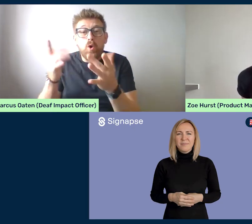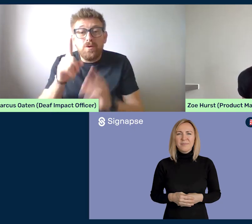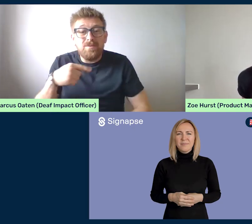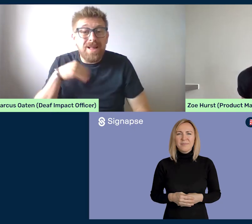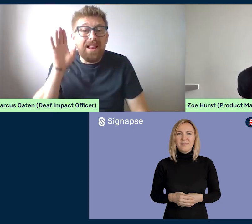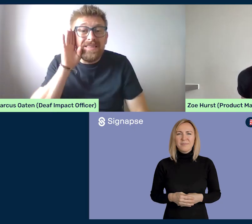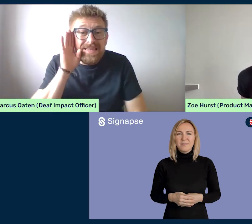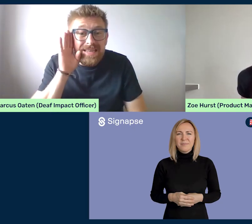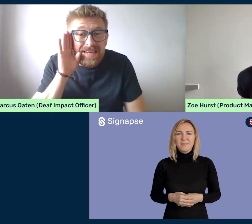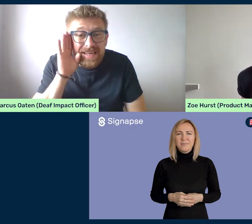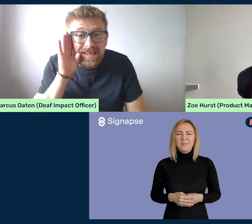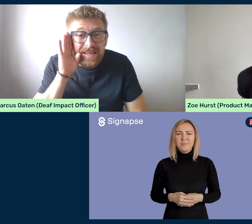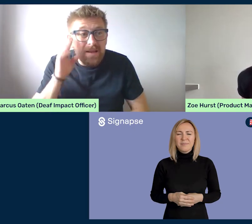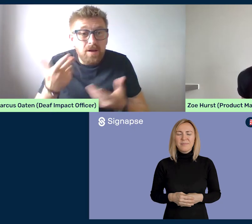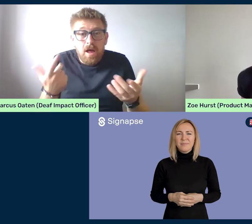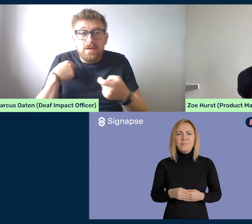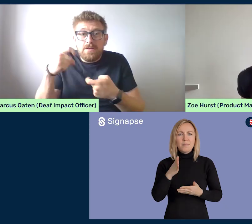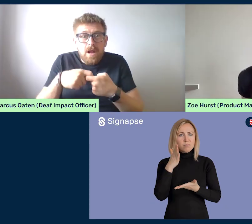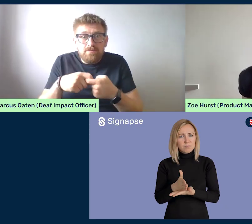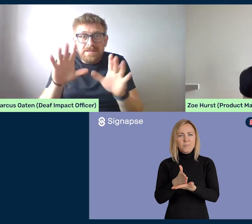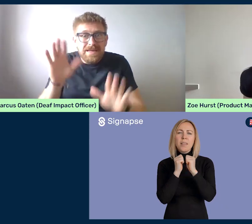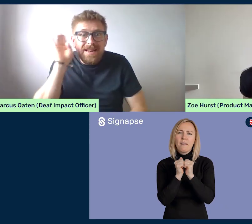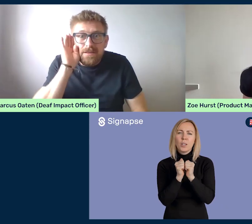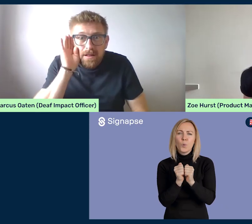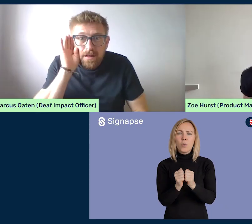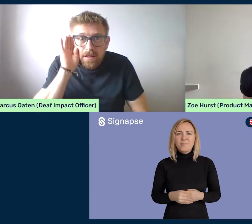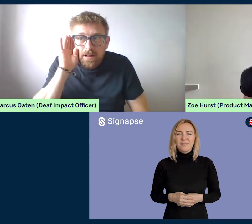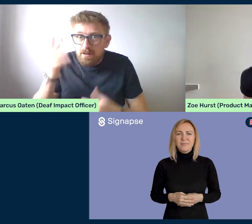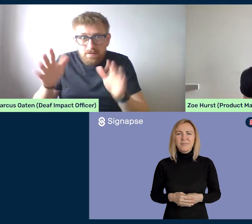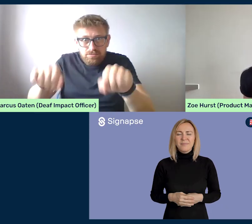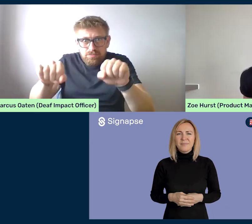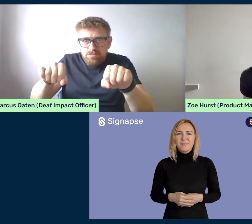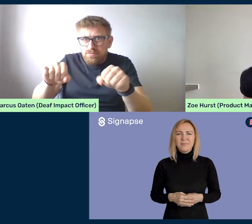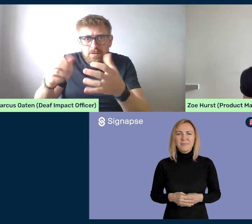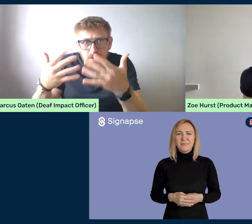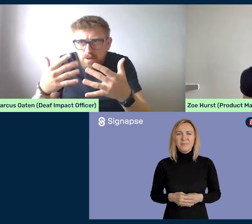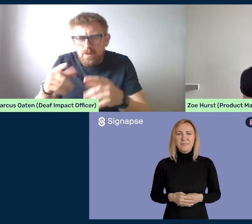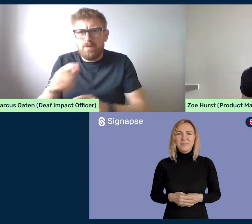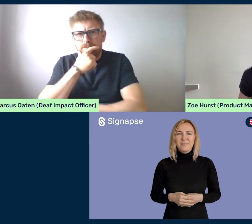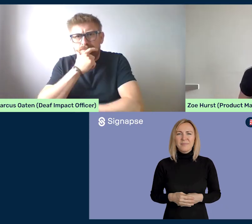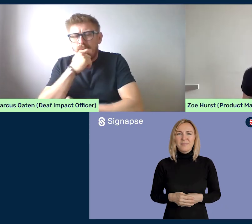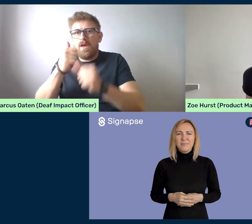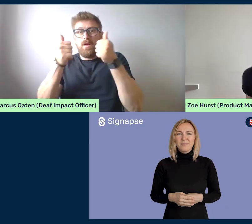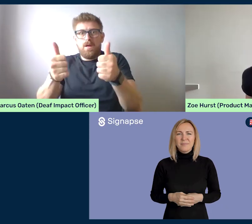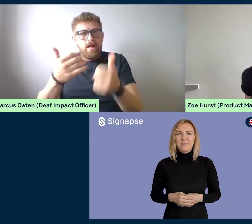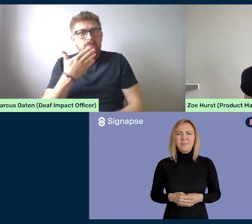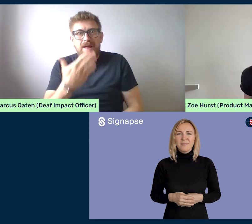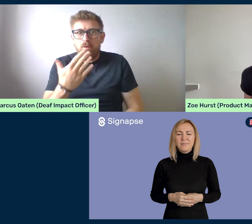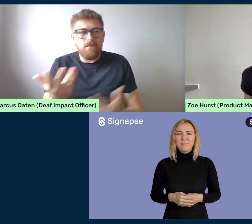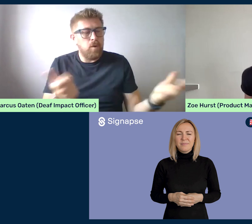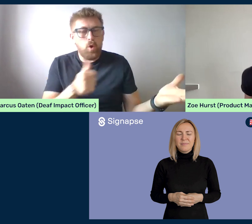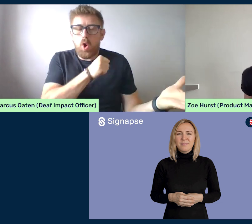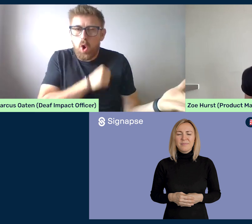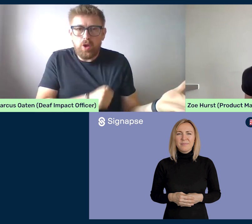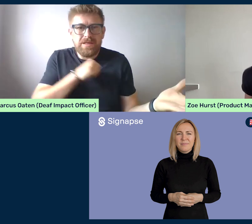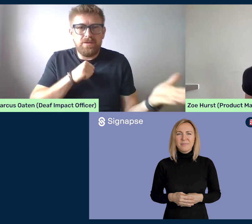Yes. It also shows that we listen. Yeah. Signapse are here to listen to your feedback and take that